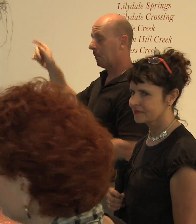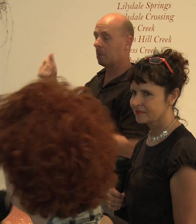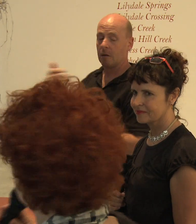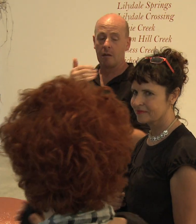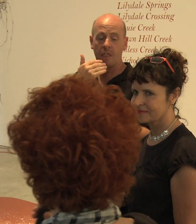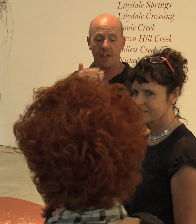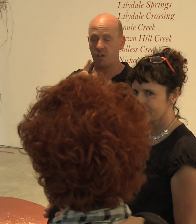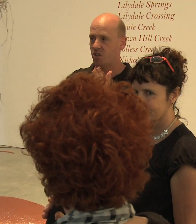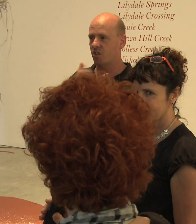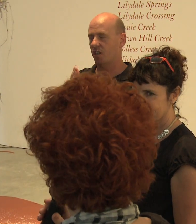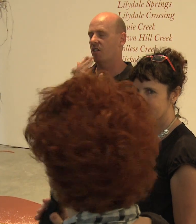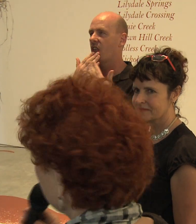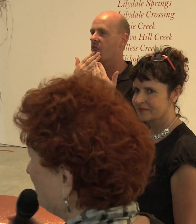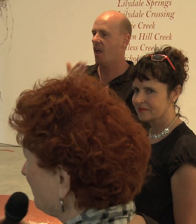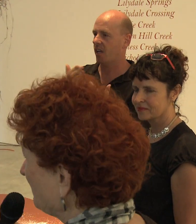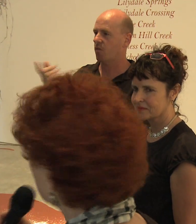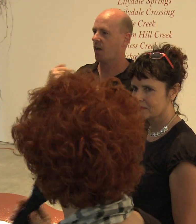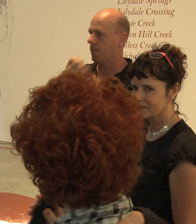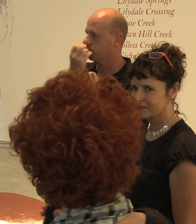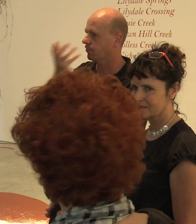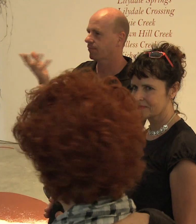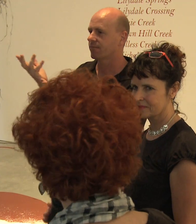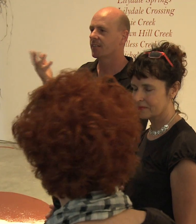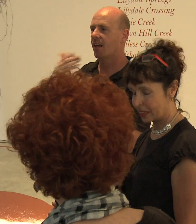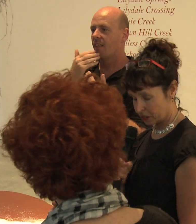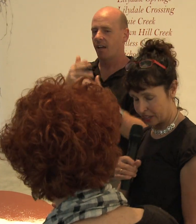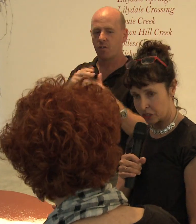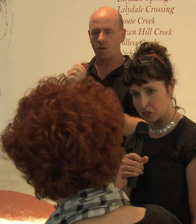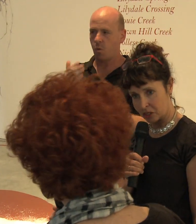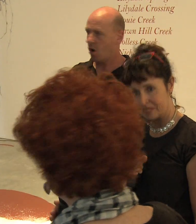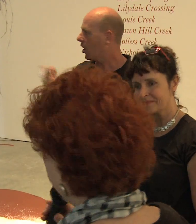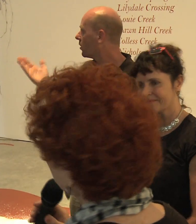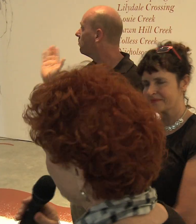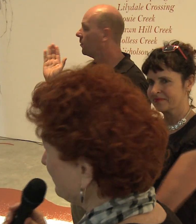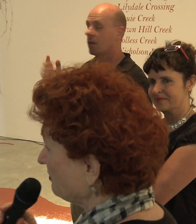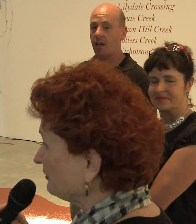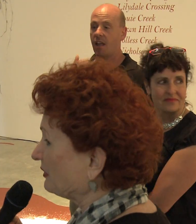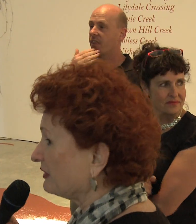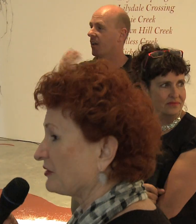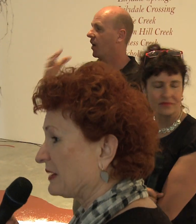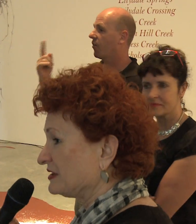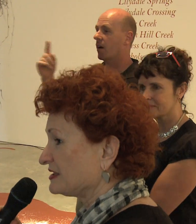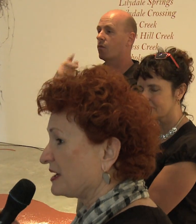been incredibly generous, and thank you very much. Thank you for the work. Thank you, Julie. And thank you